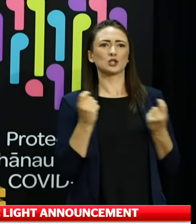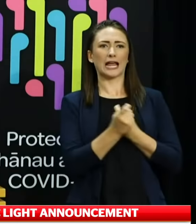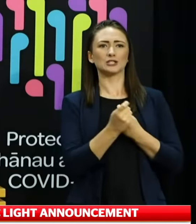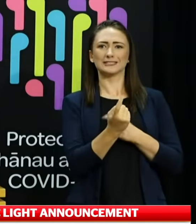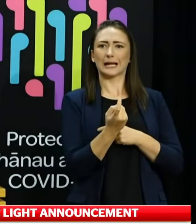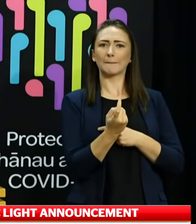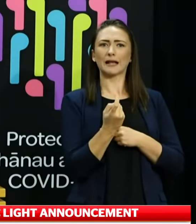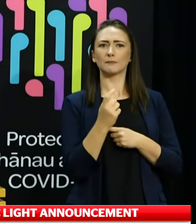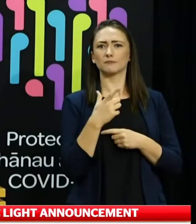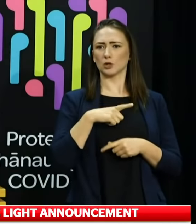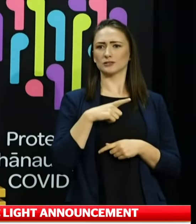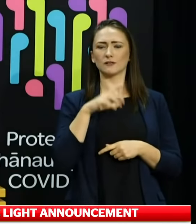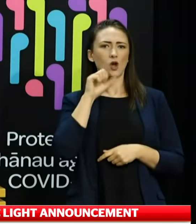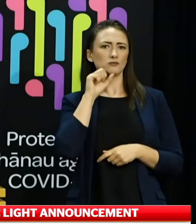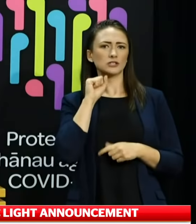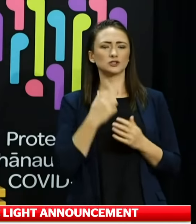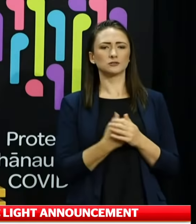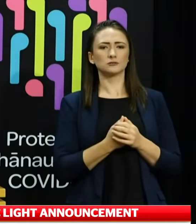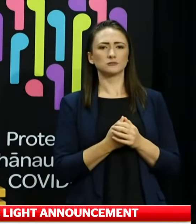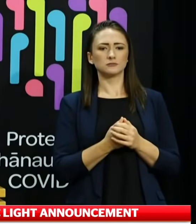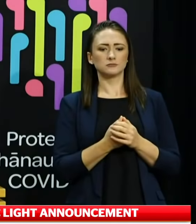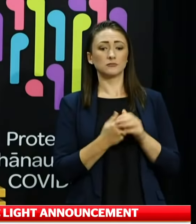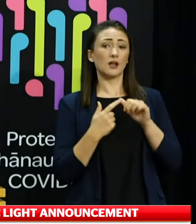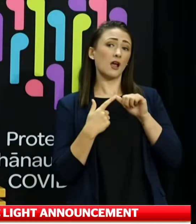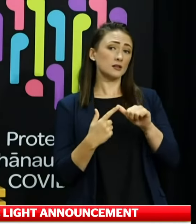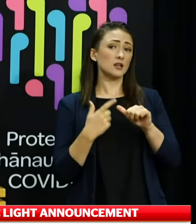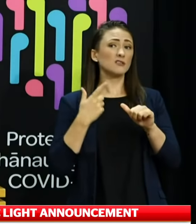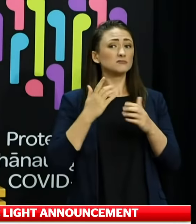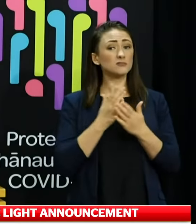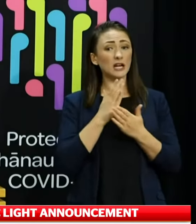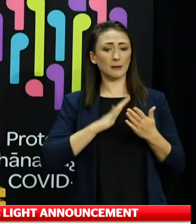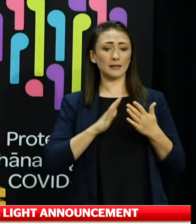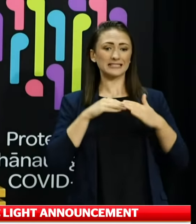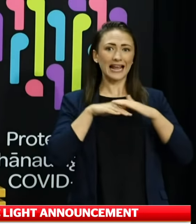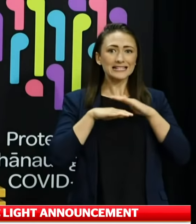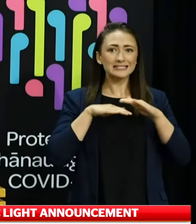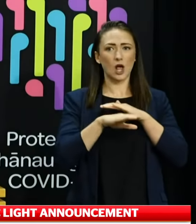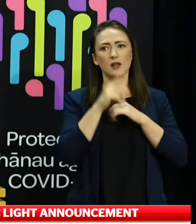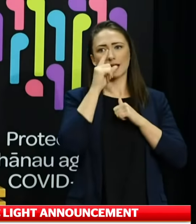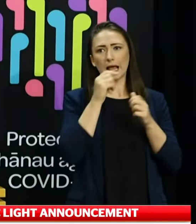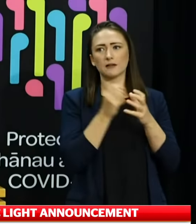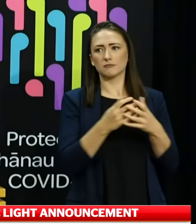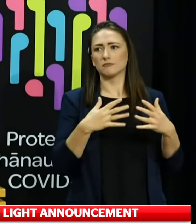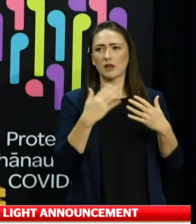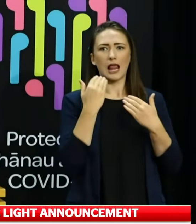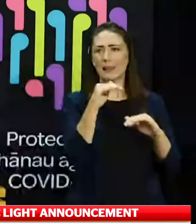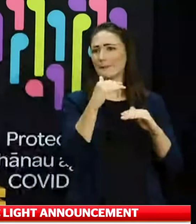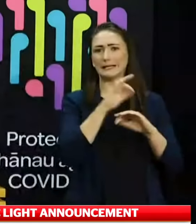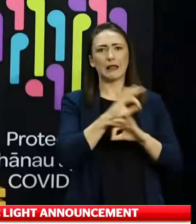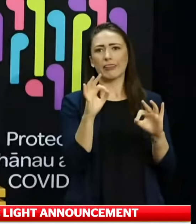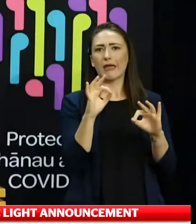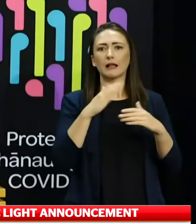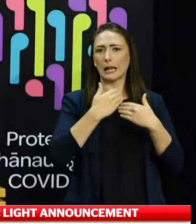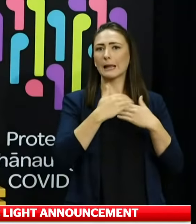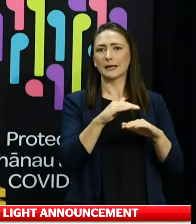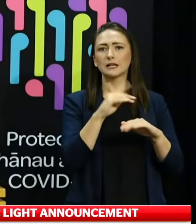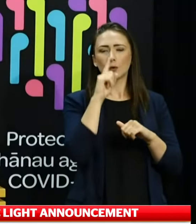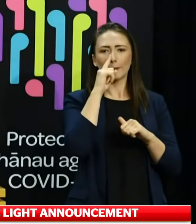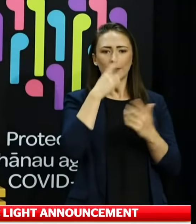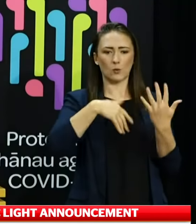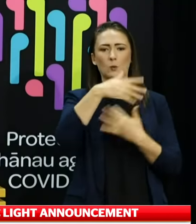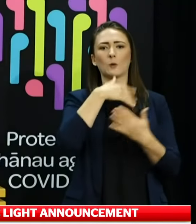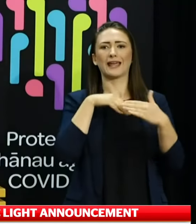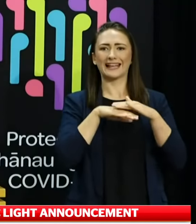think, yeah, clearly the biggest change is the ability to have larger numbers of people indoors. What? Minister, people like Michael Baker have said